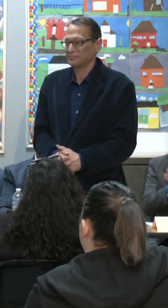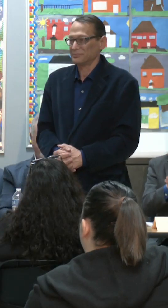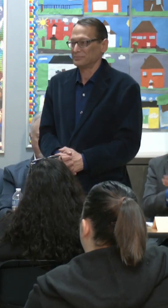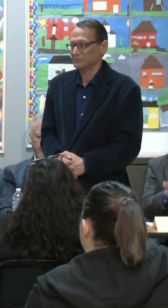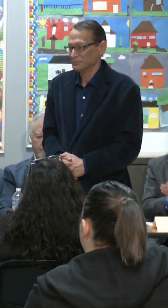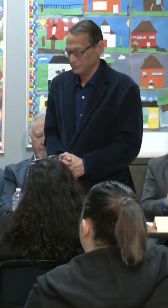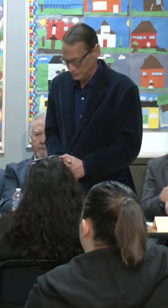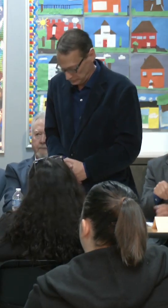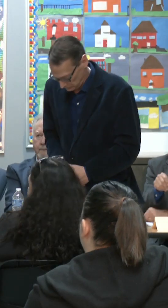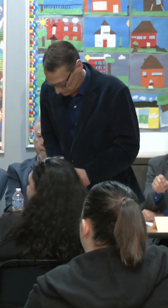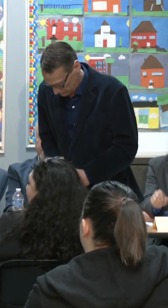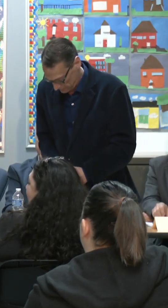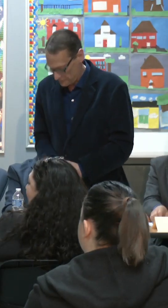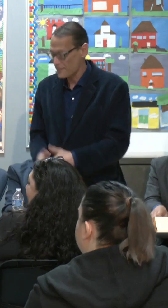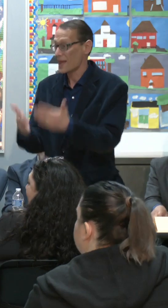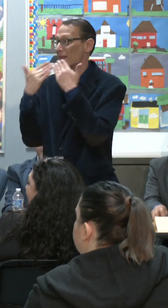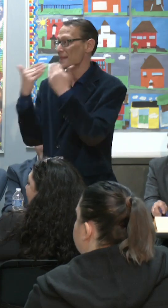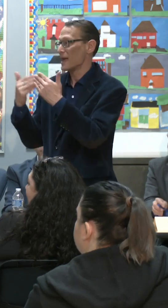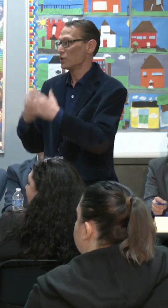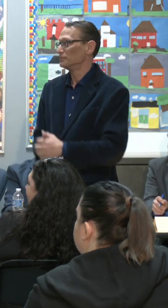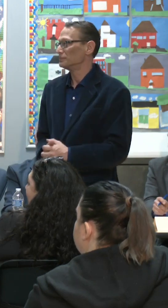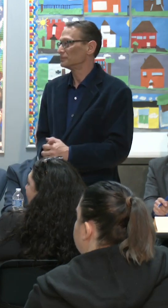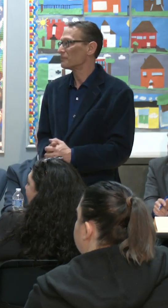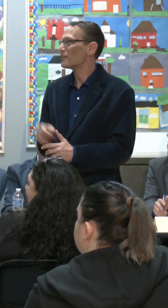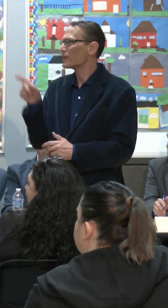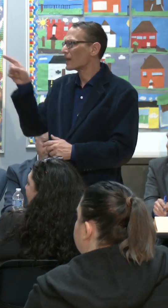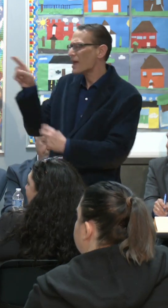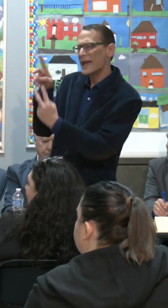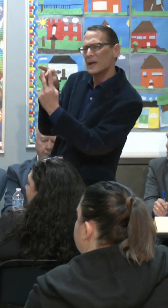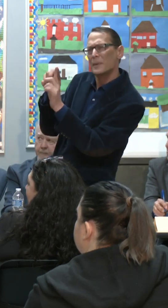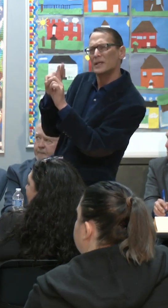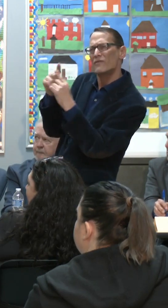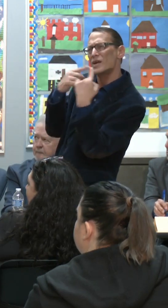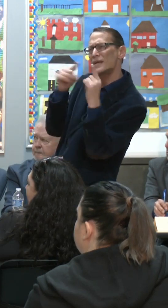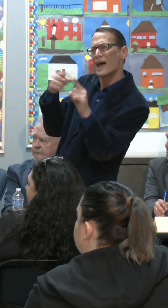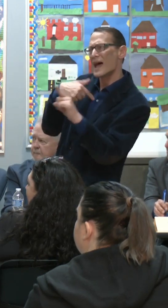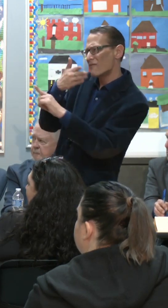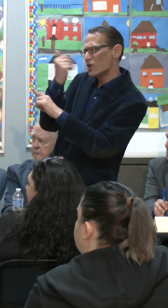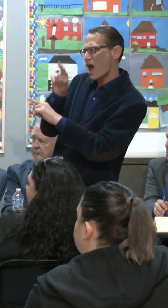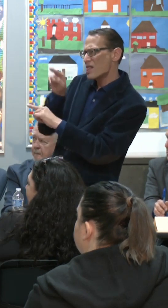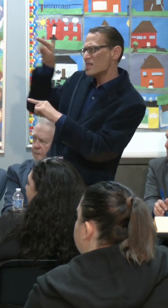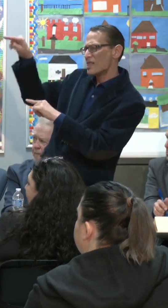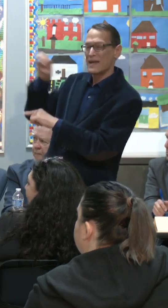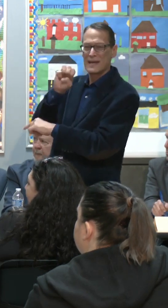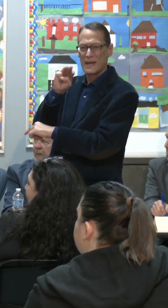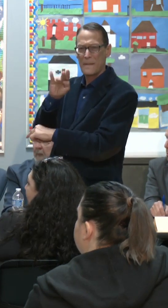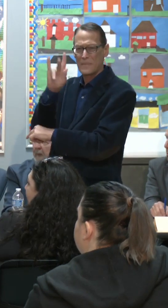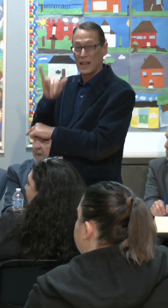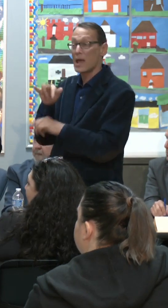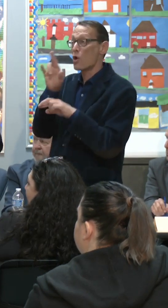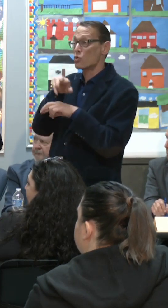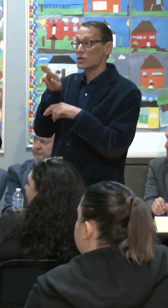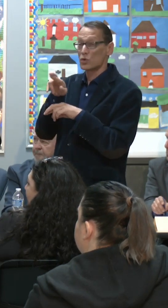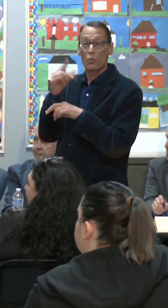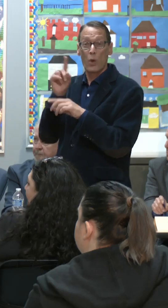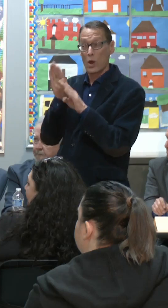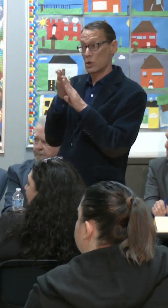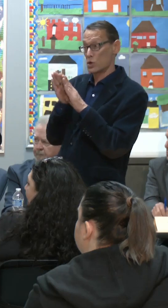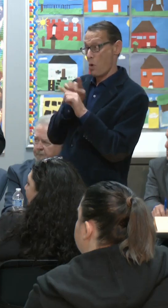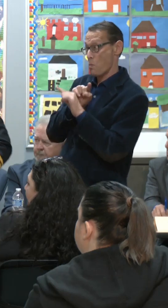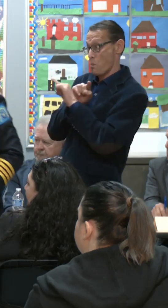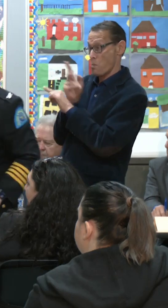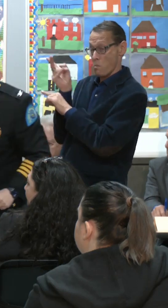it, and I know we're gonna go into part of the rest of the program, but we also have our officers here. We have Sergeant Blanks, and we also have Police Officer